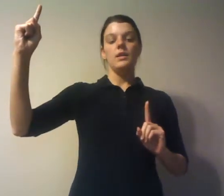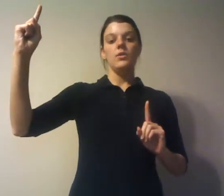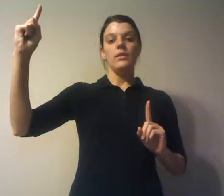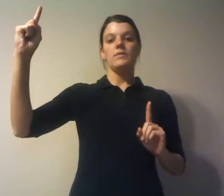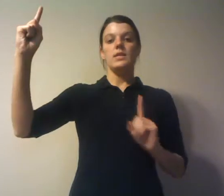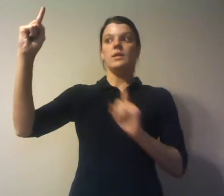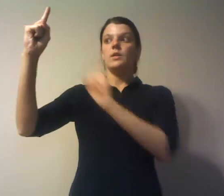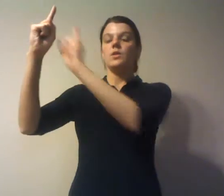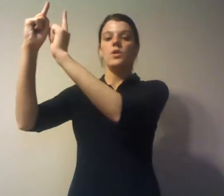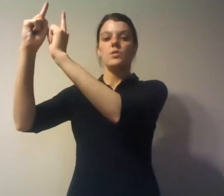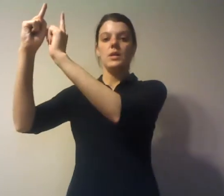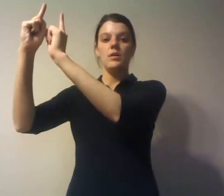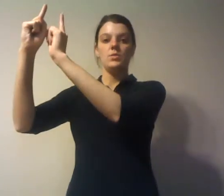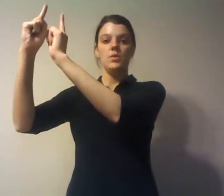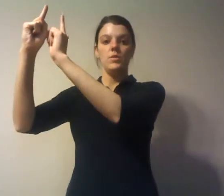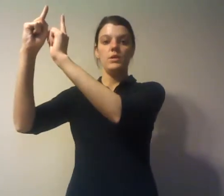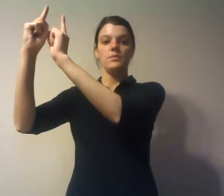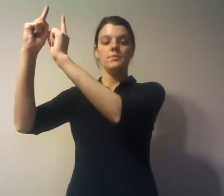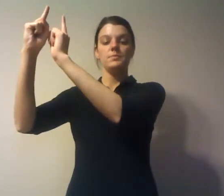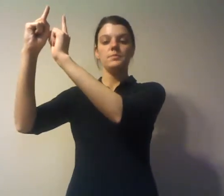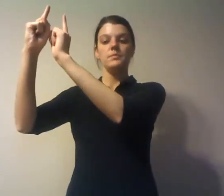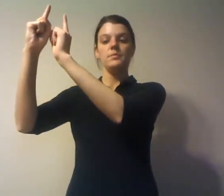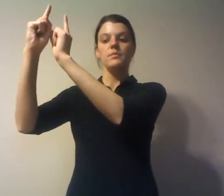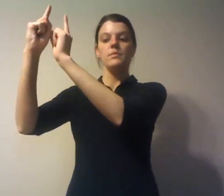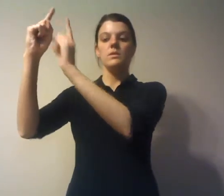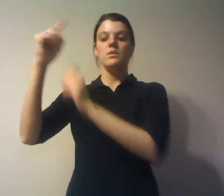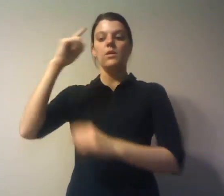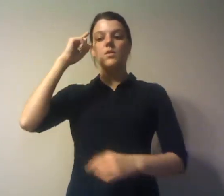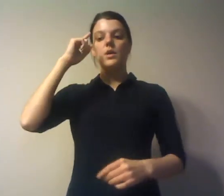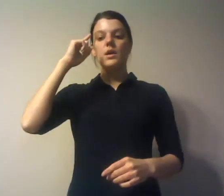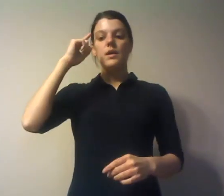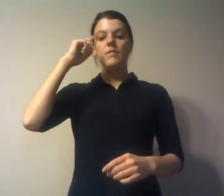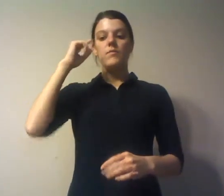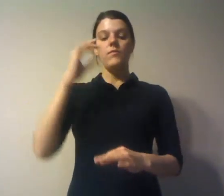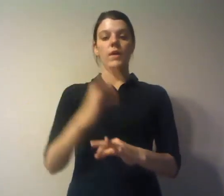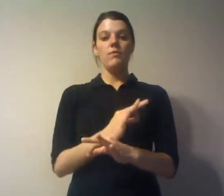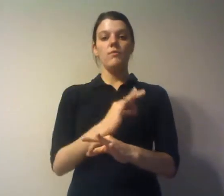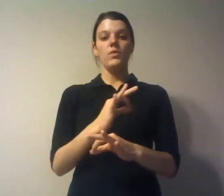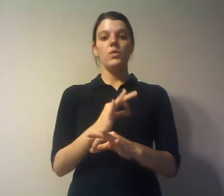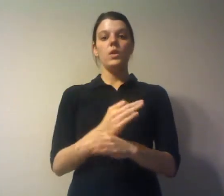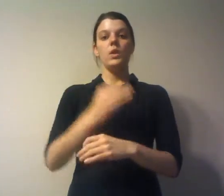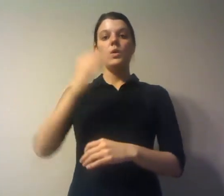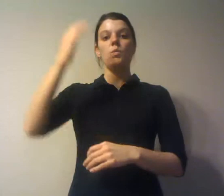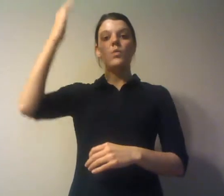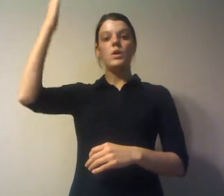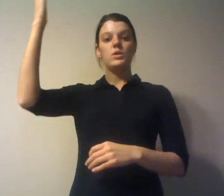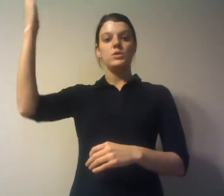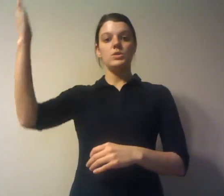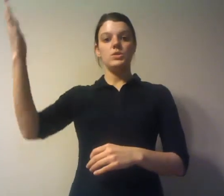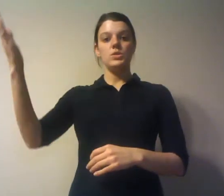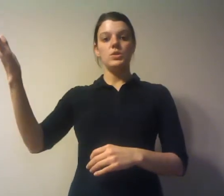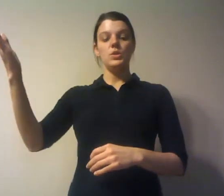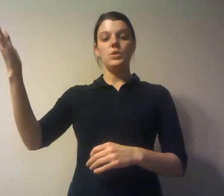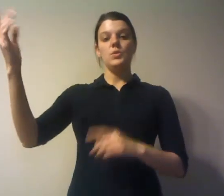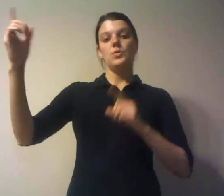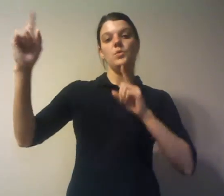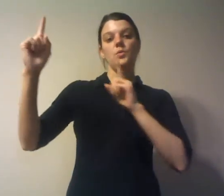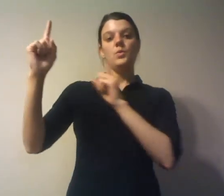Your left hand goes up to it. So, faithful one, to you